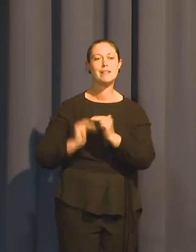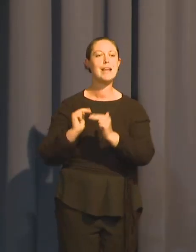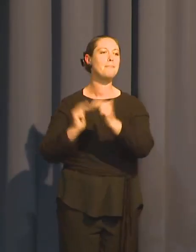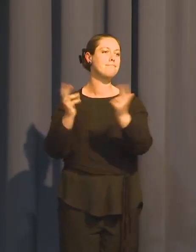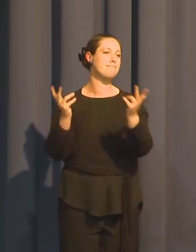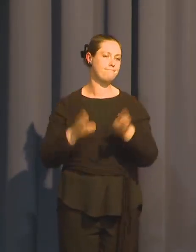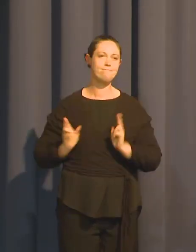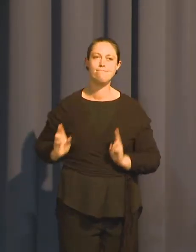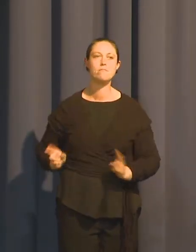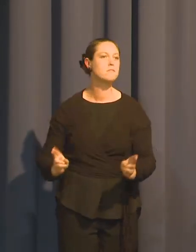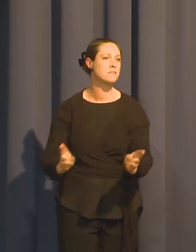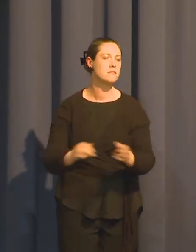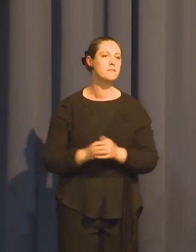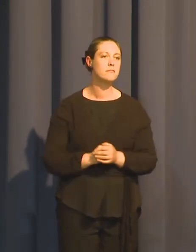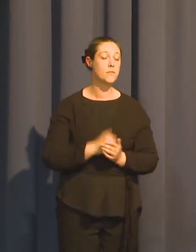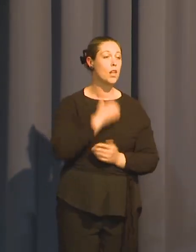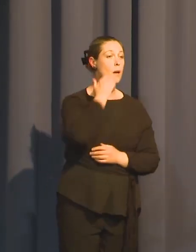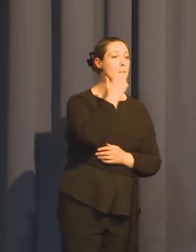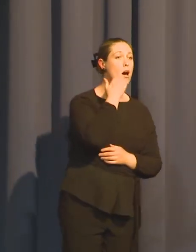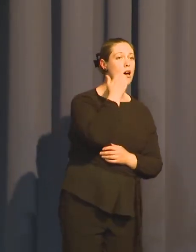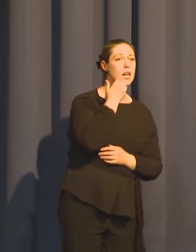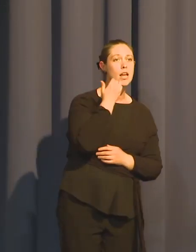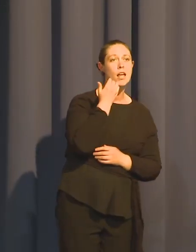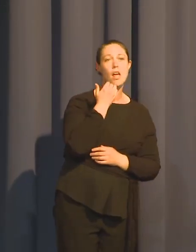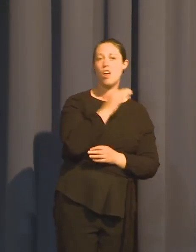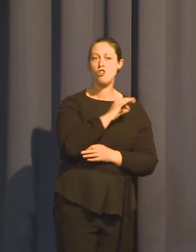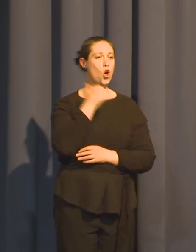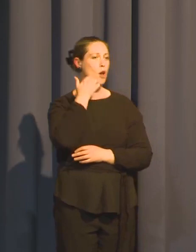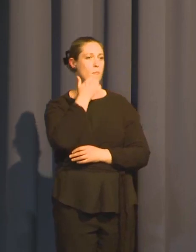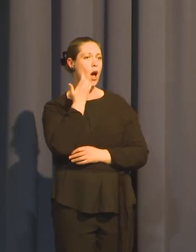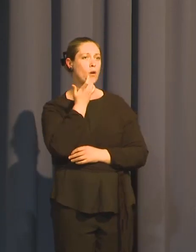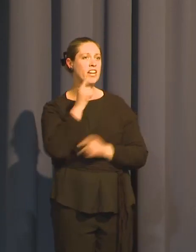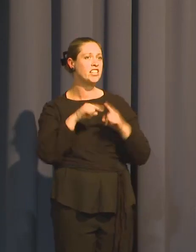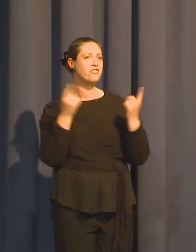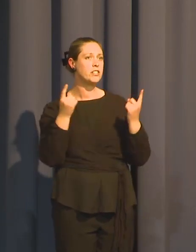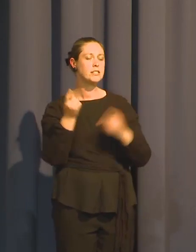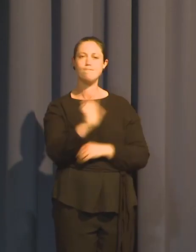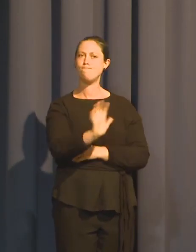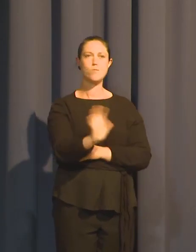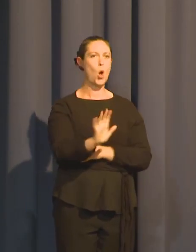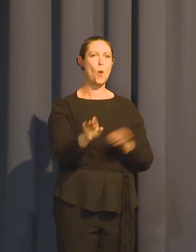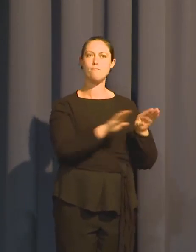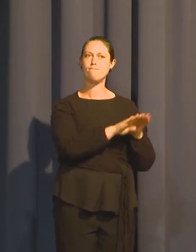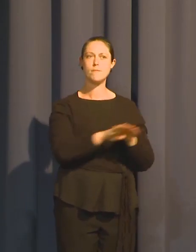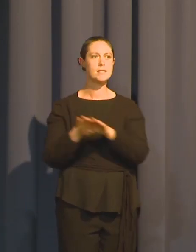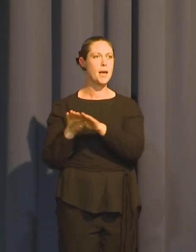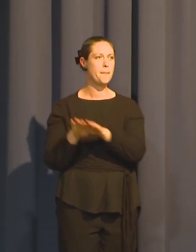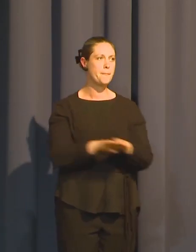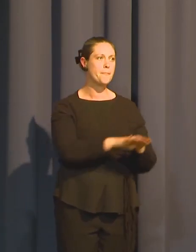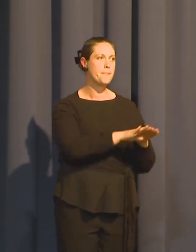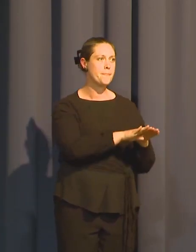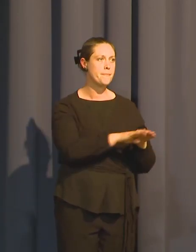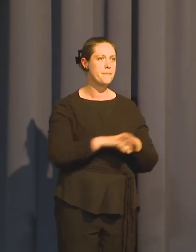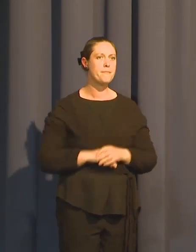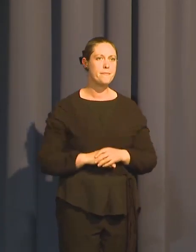no differences between Māori and non-Māori in your communities for blood lead levels.